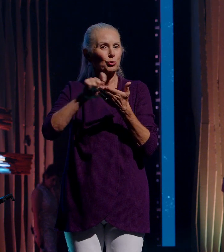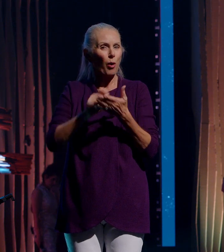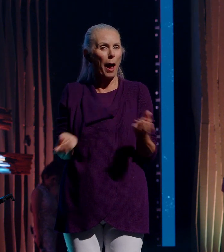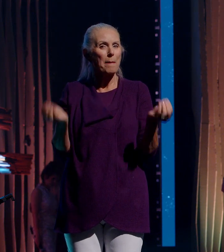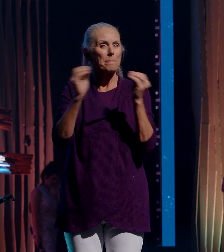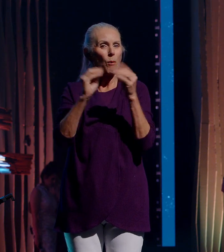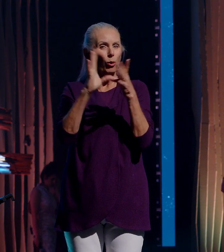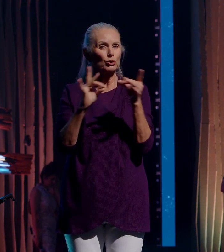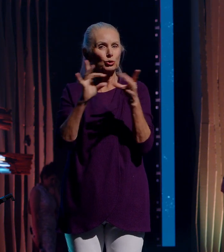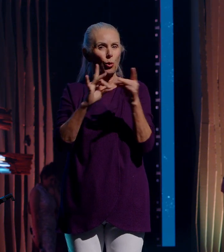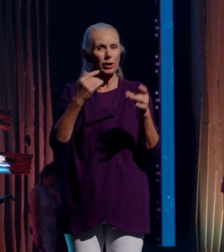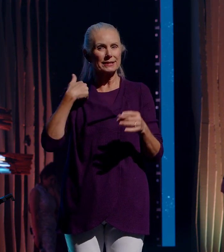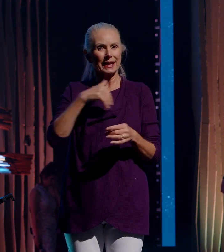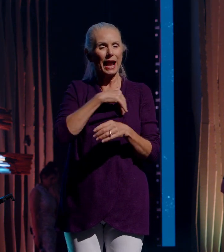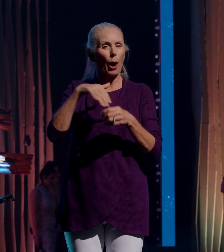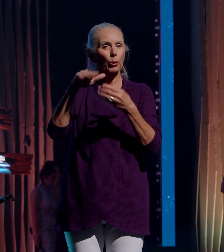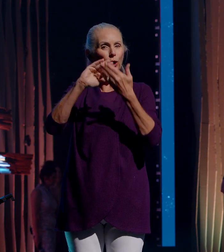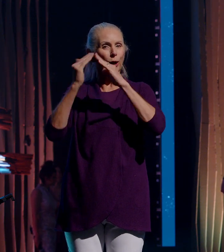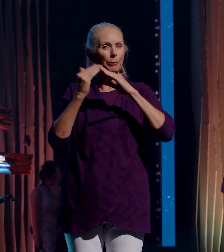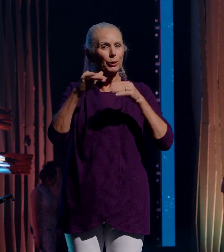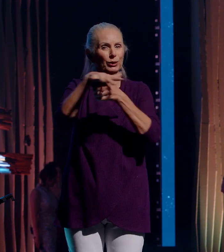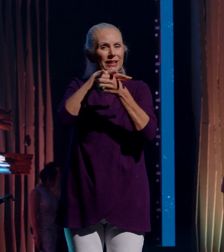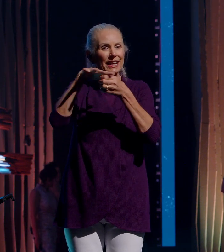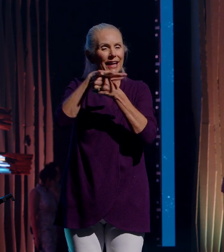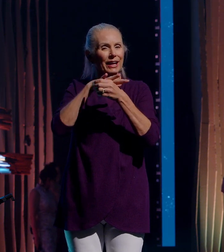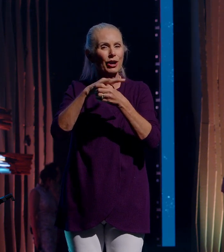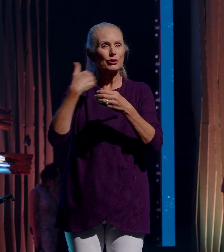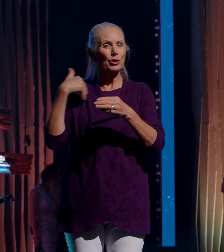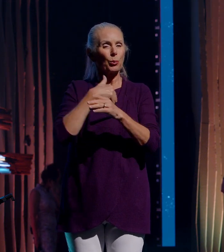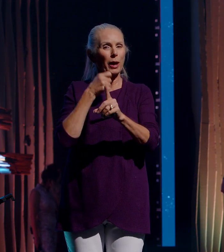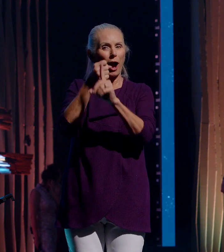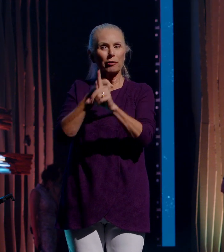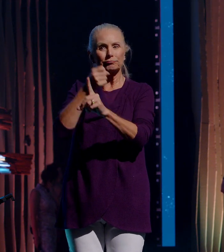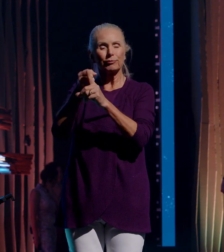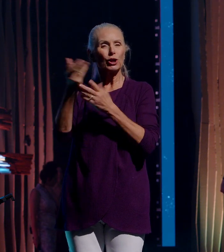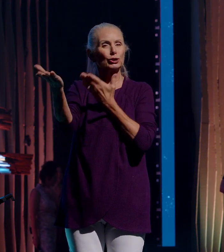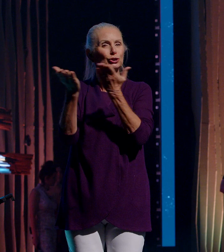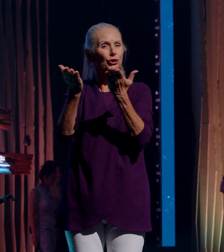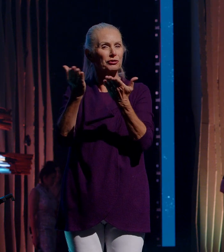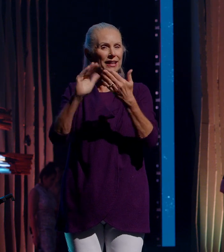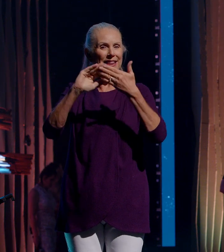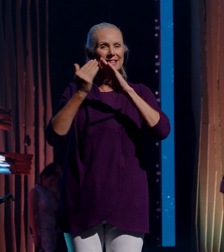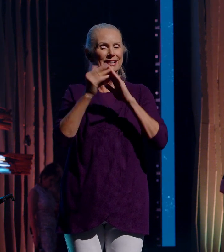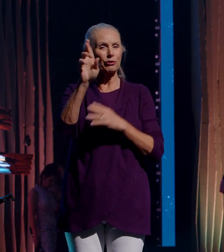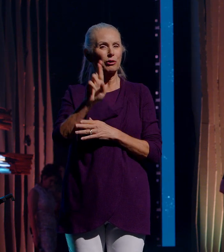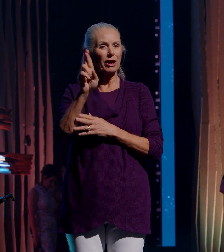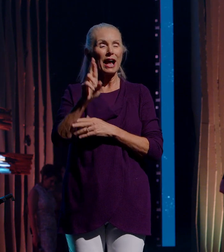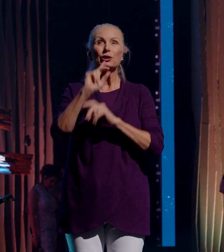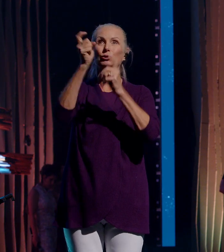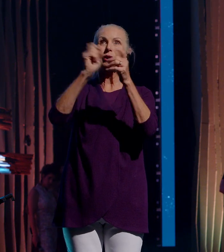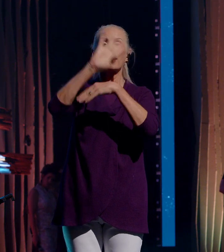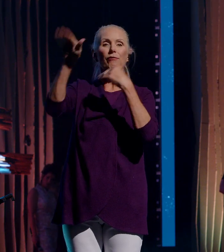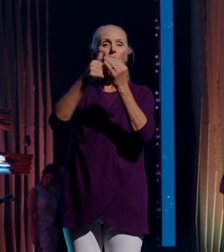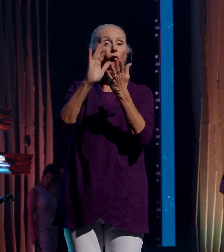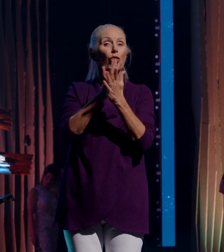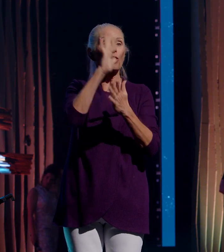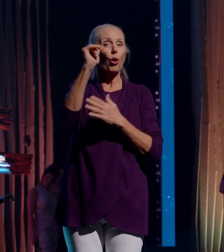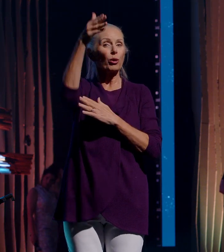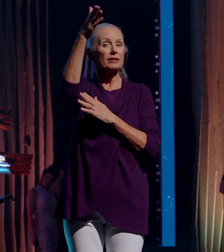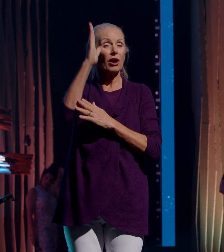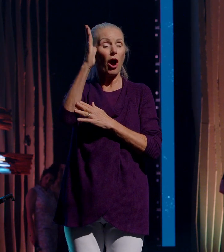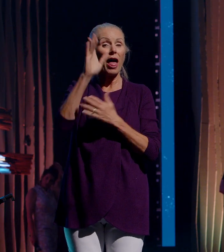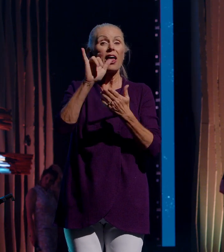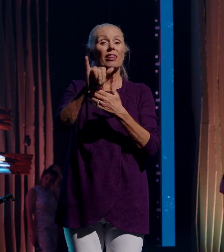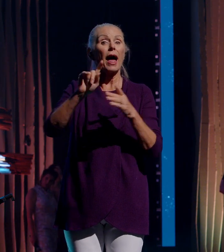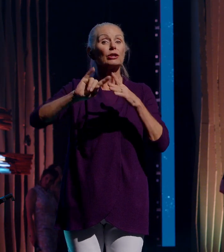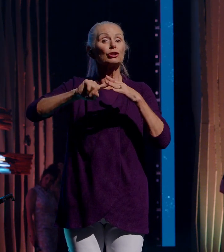community as we get to serve just the city of Riverside and give all the glory to God. That starts next Sunday,